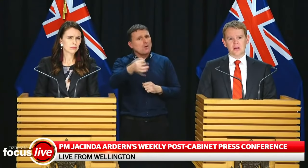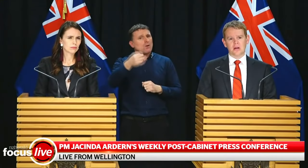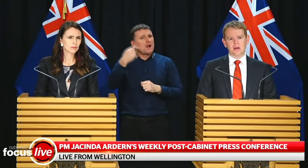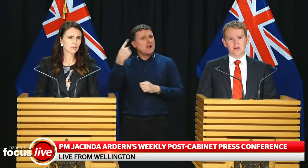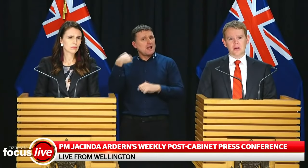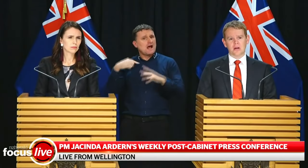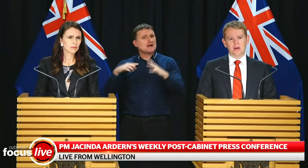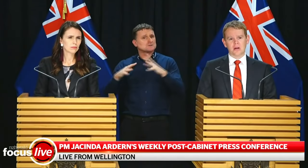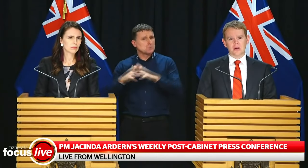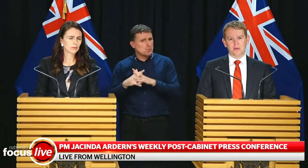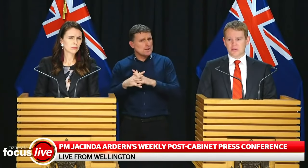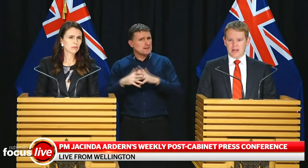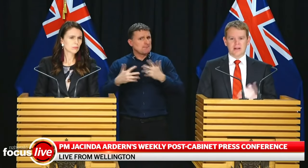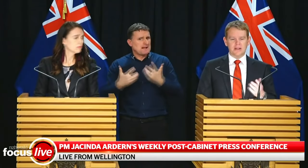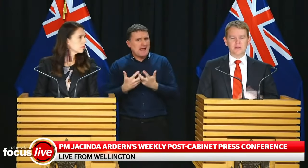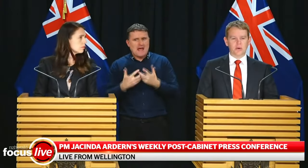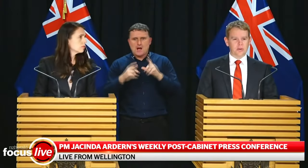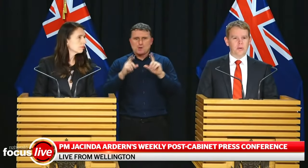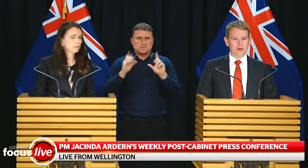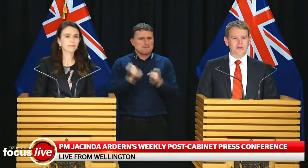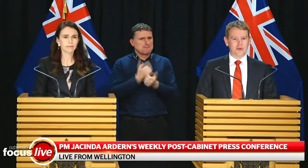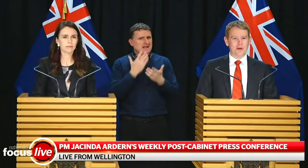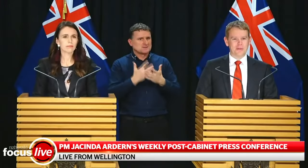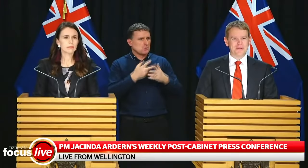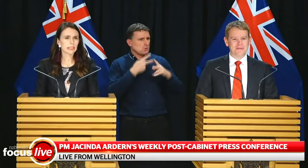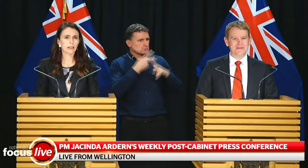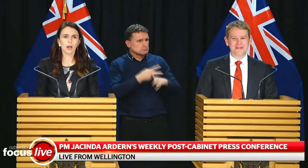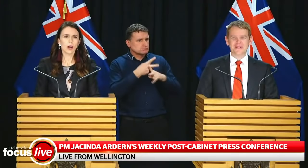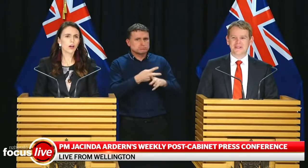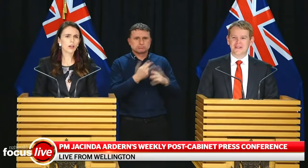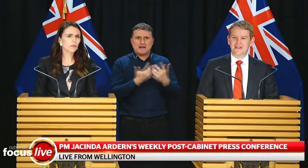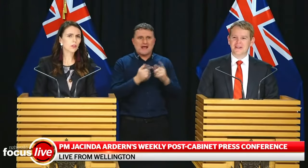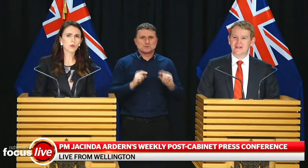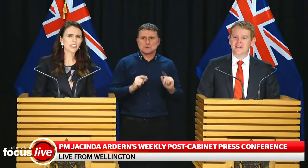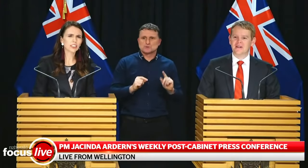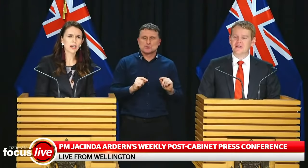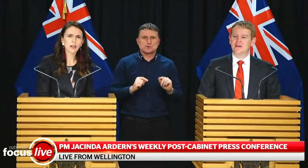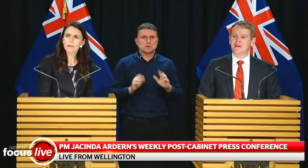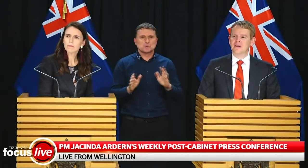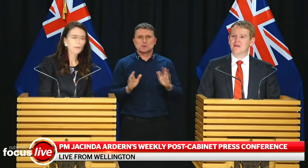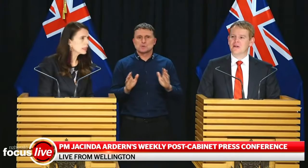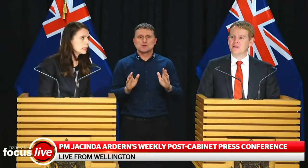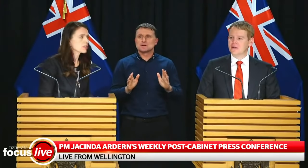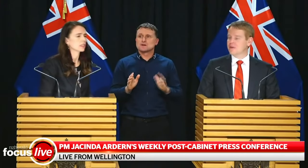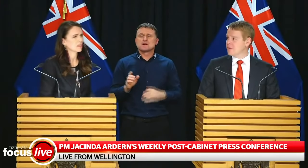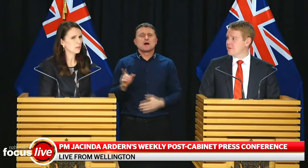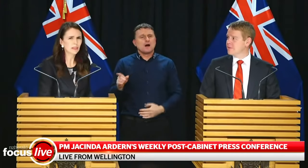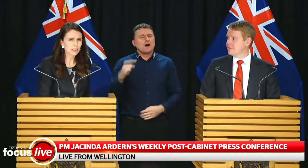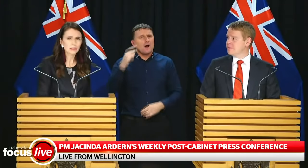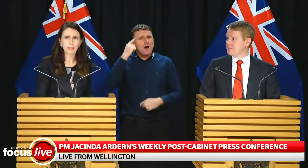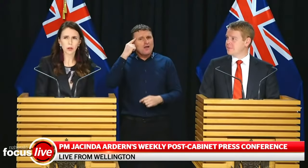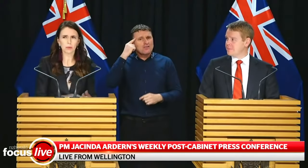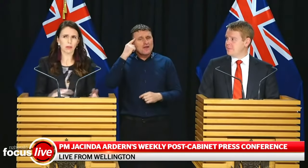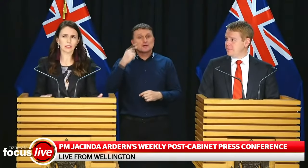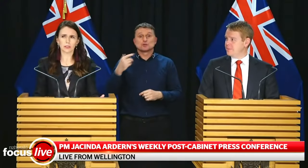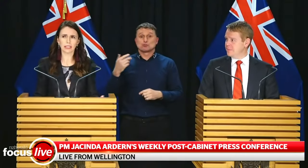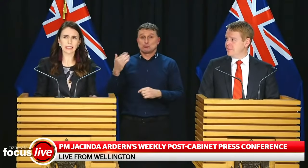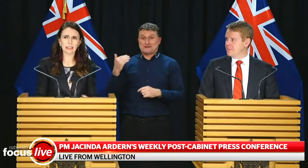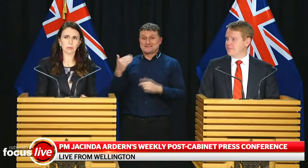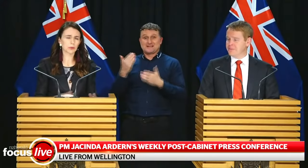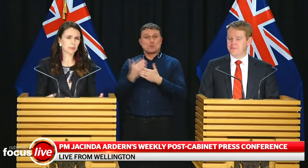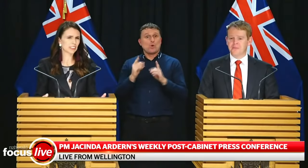but the reality is, how would you enforce it? Well, exactly, and that's the work that we're working through at the moment. Yeah, I don't recall, actually, my recollection is that we've been reasonably